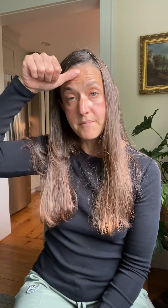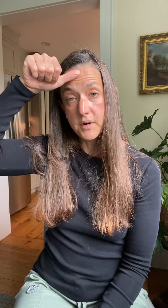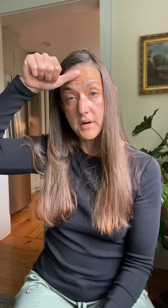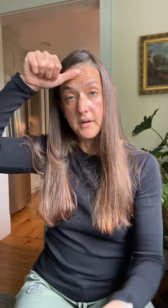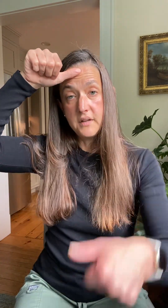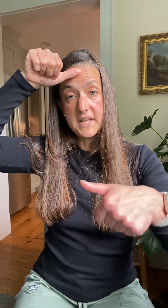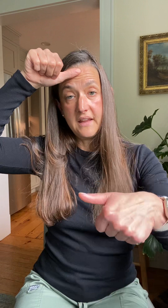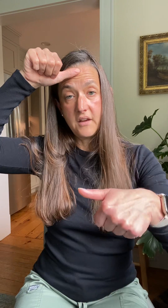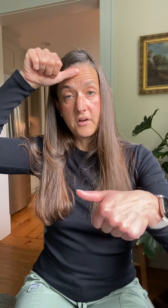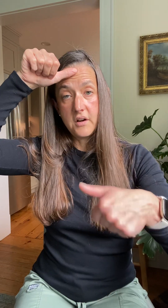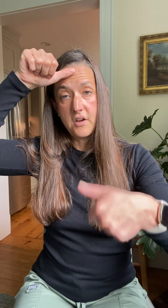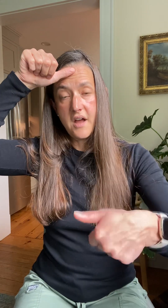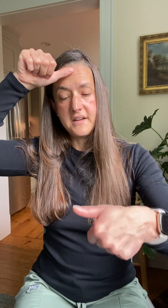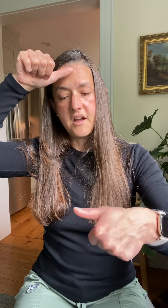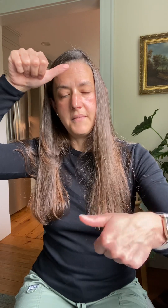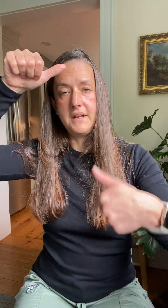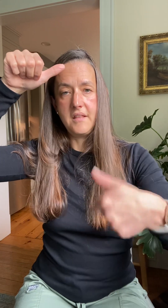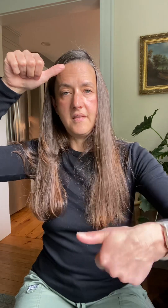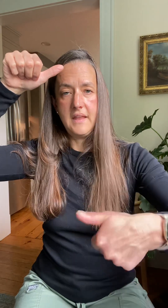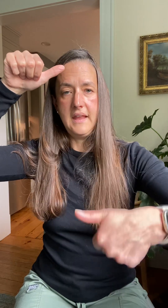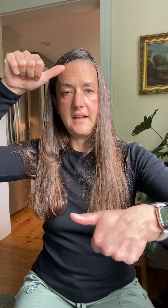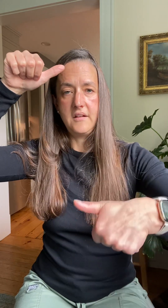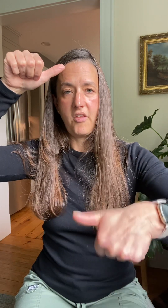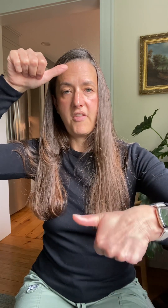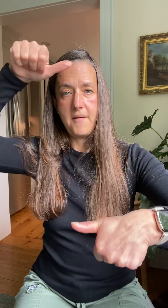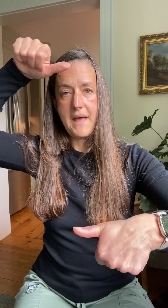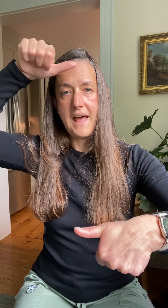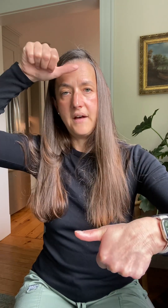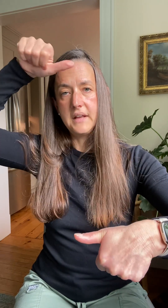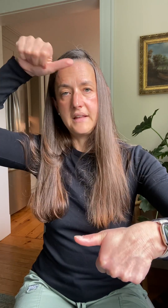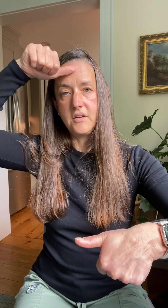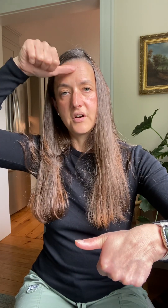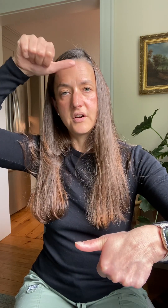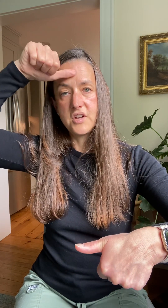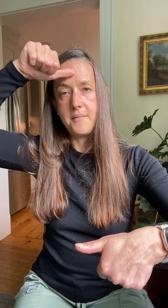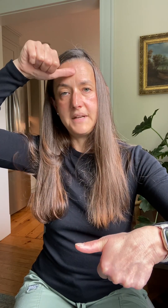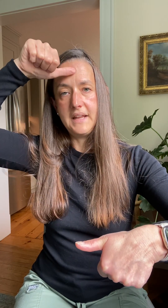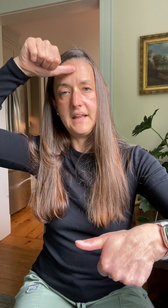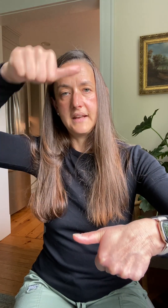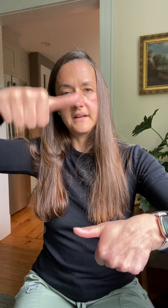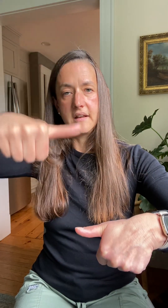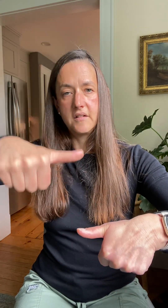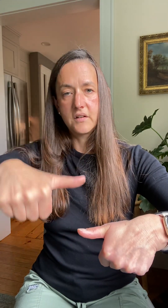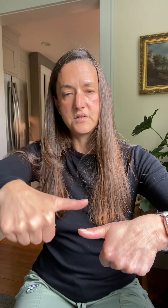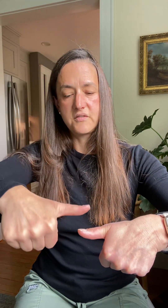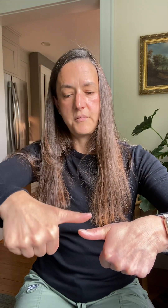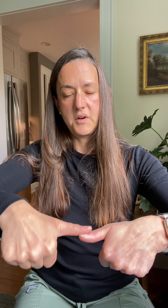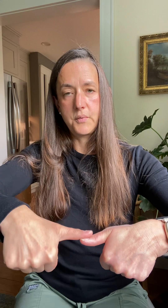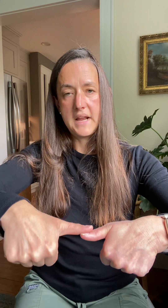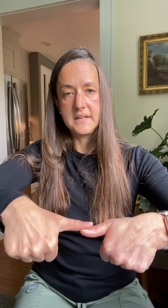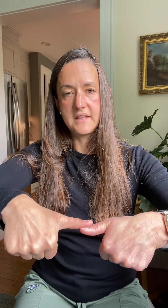Remember, you take your non-dominant hand thumb out and your dominant hand goes from your brain to that